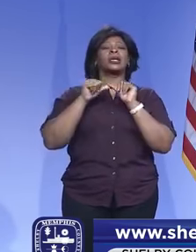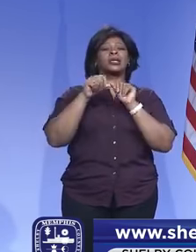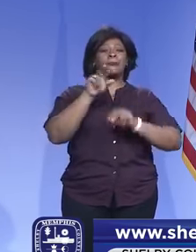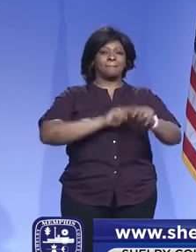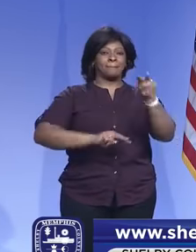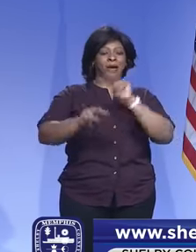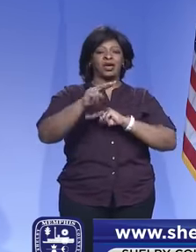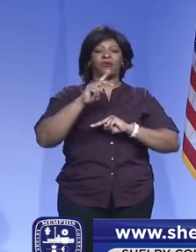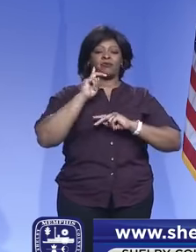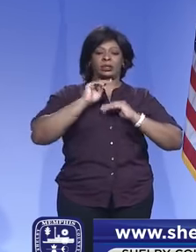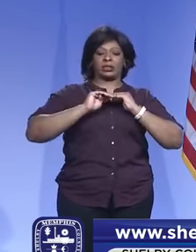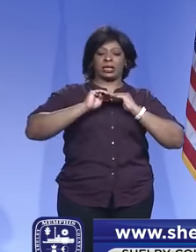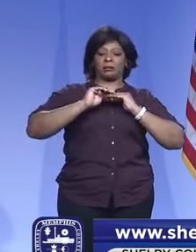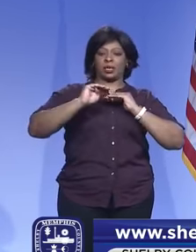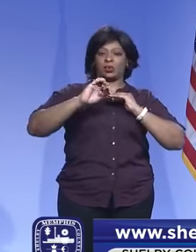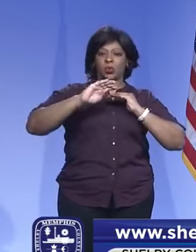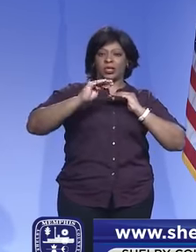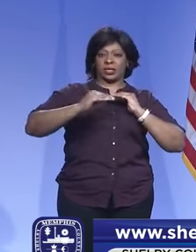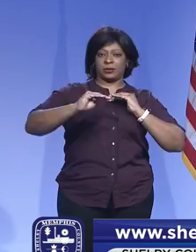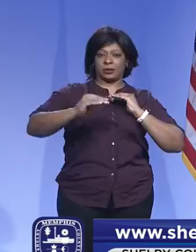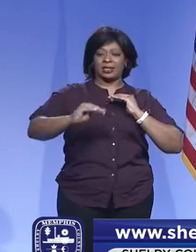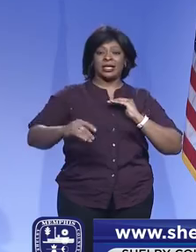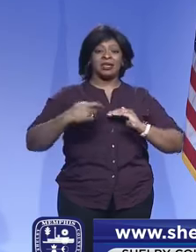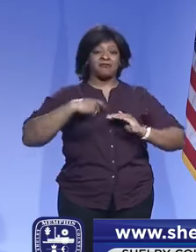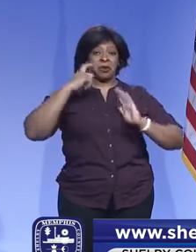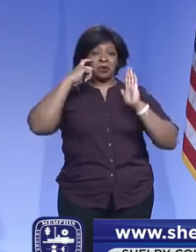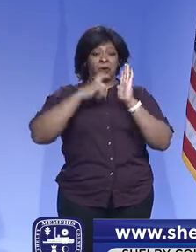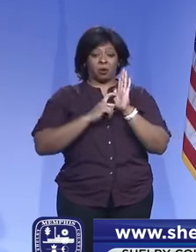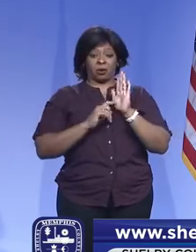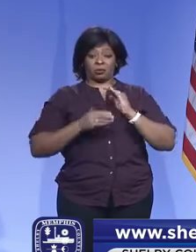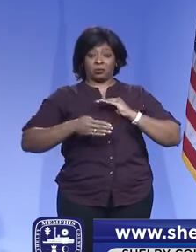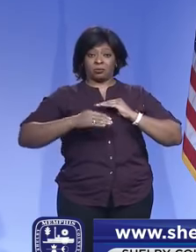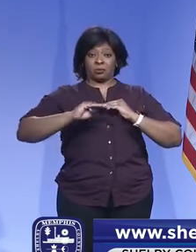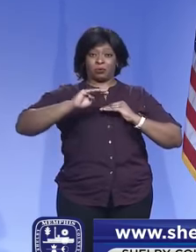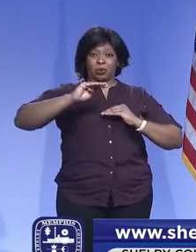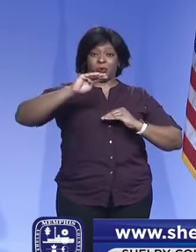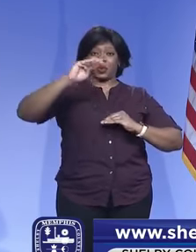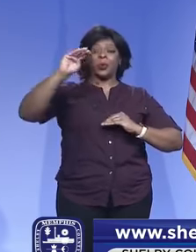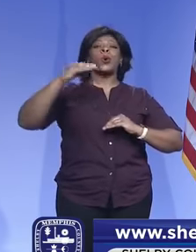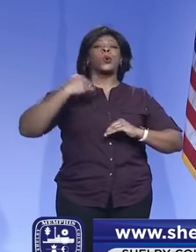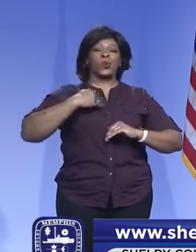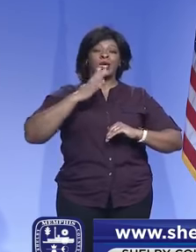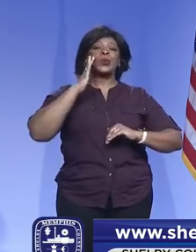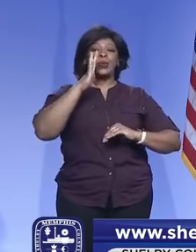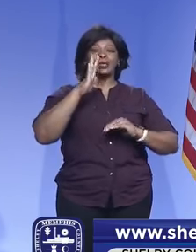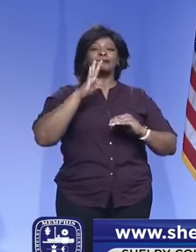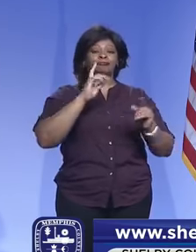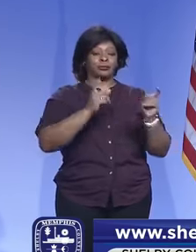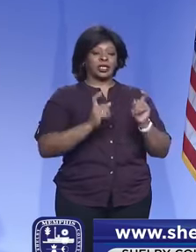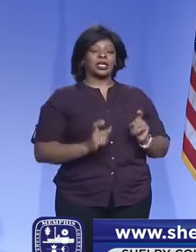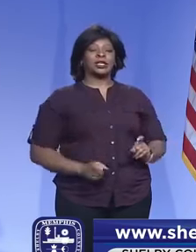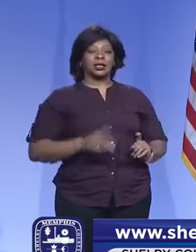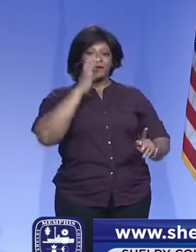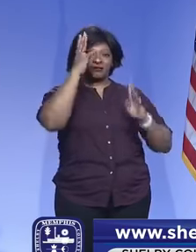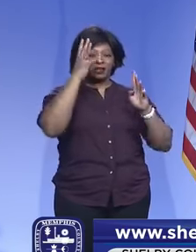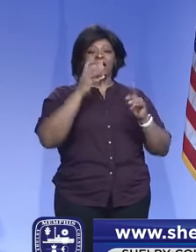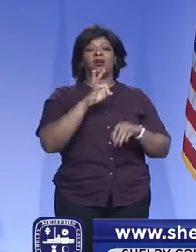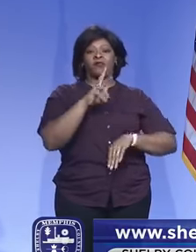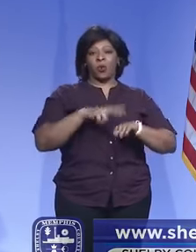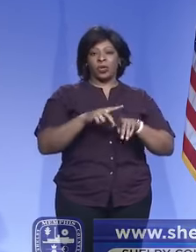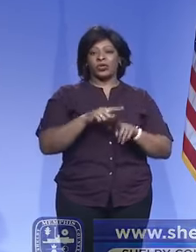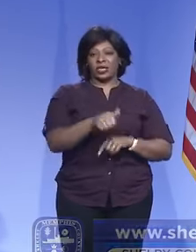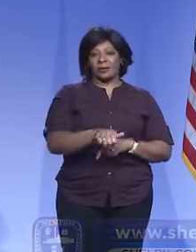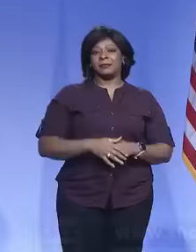for stabilization and decreases. If we see trends upward, we will revisit our interventions and make changes